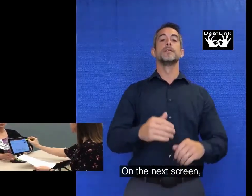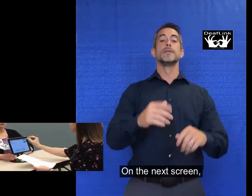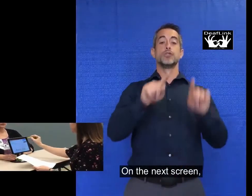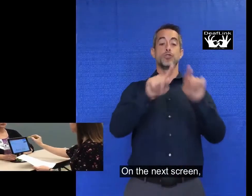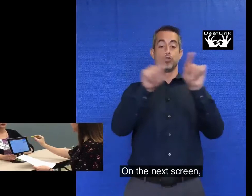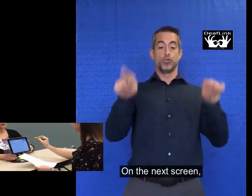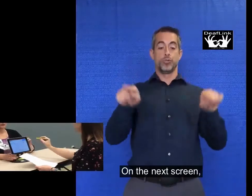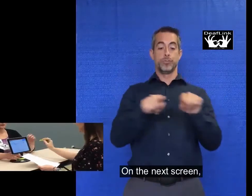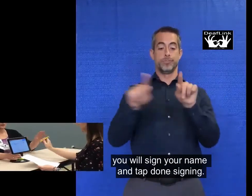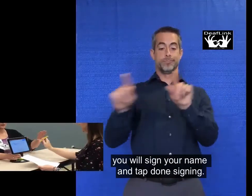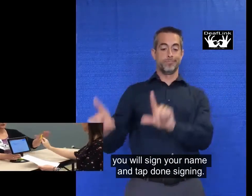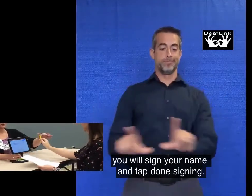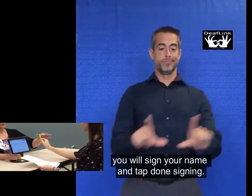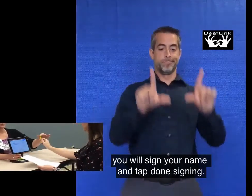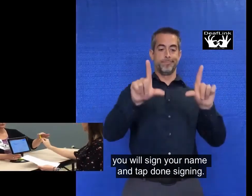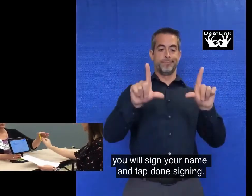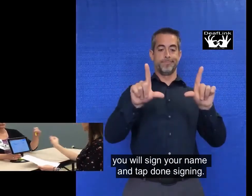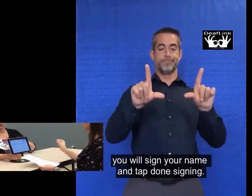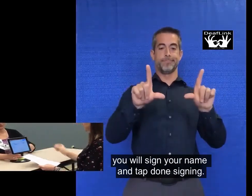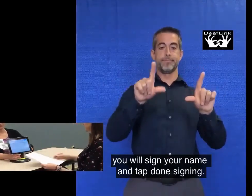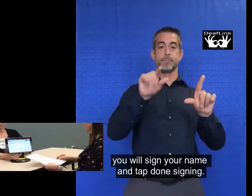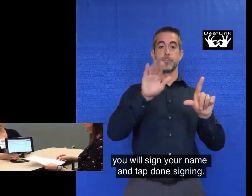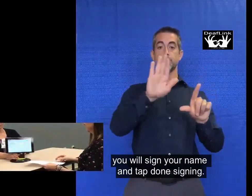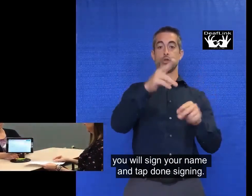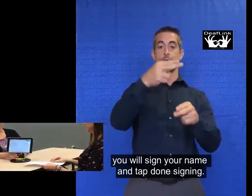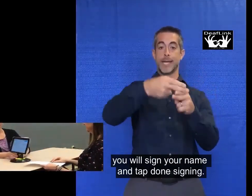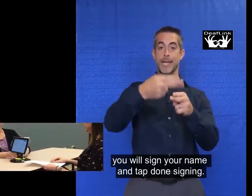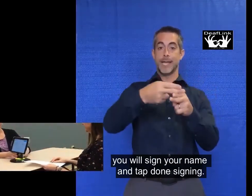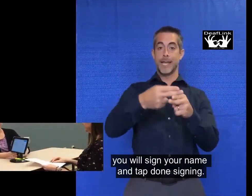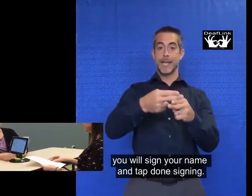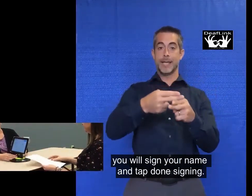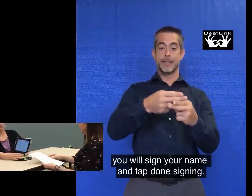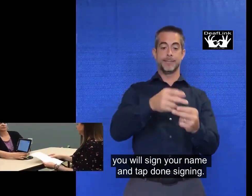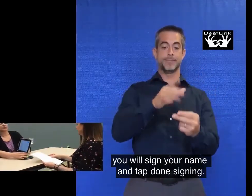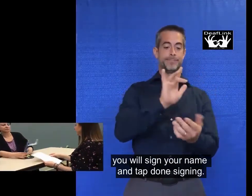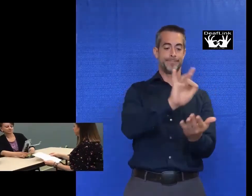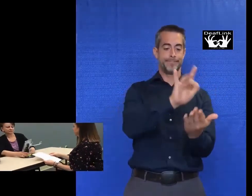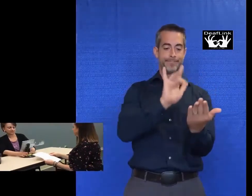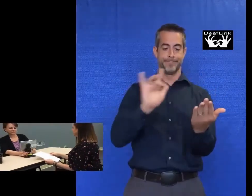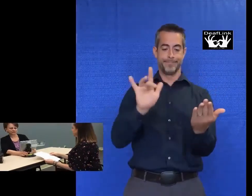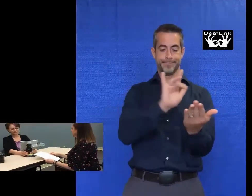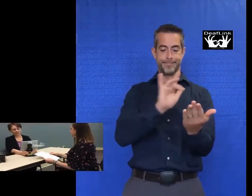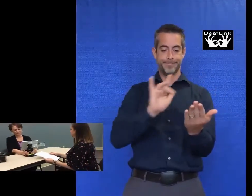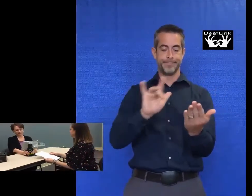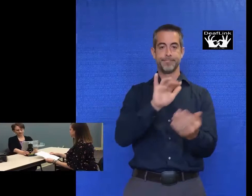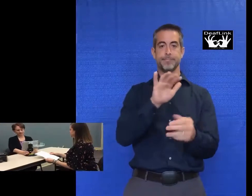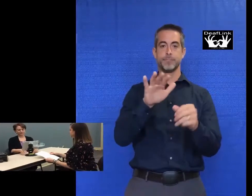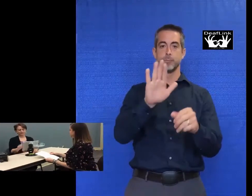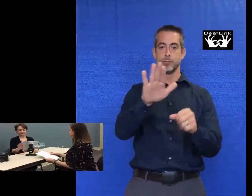On the next screen, you will sign your name and tap Done Signing.